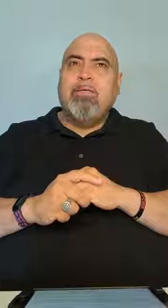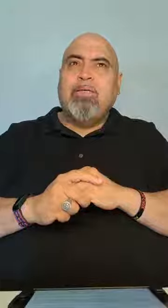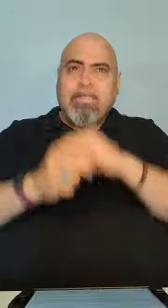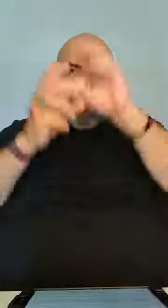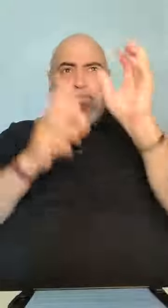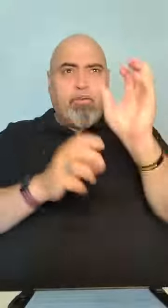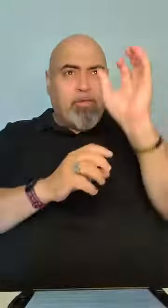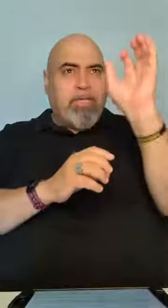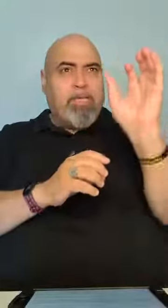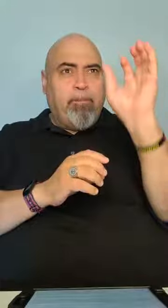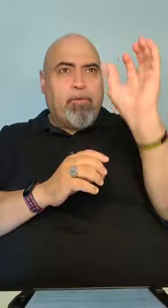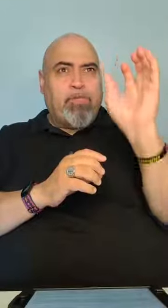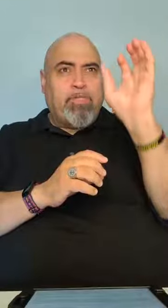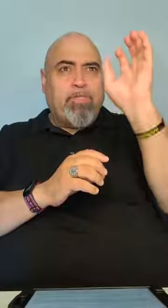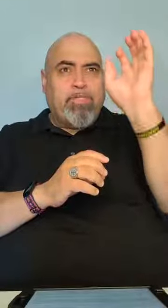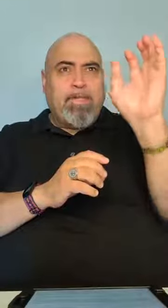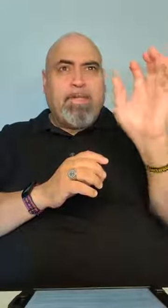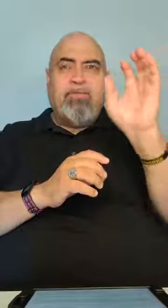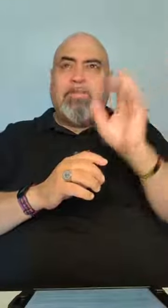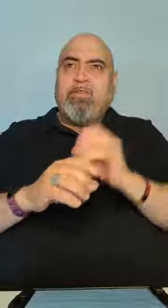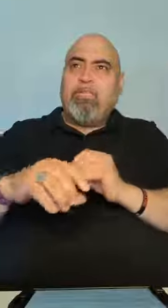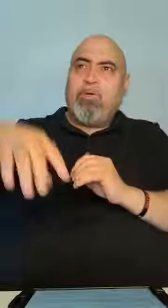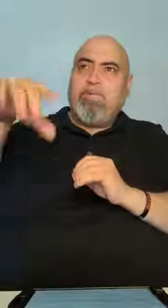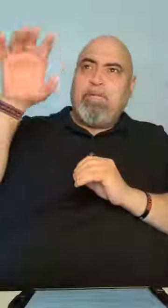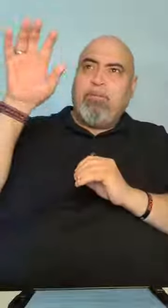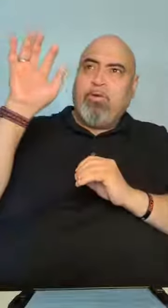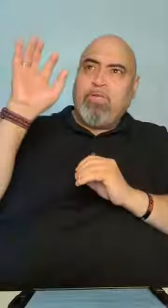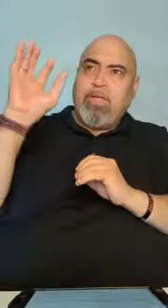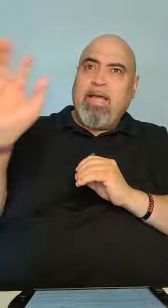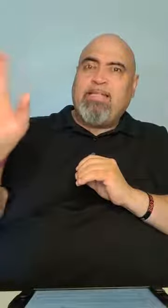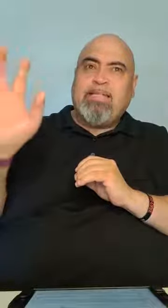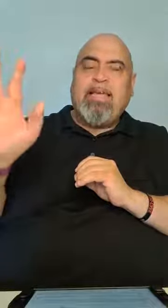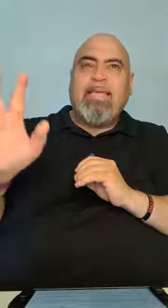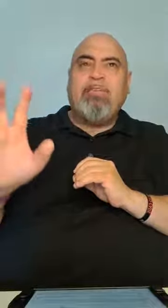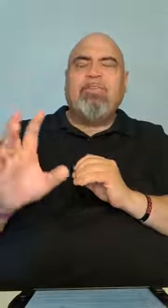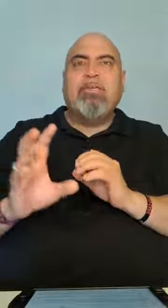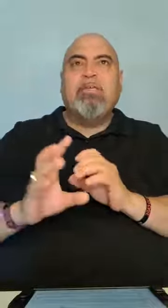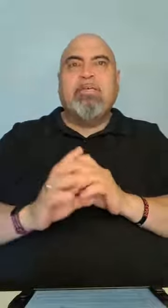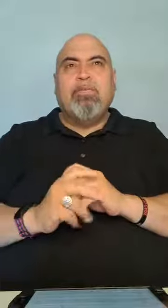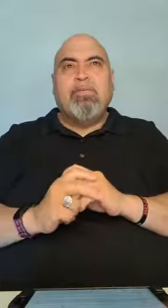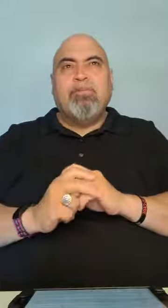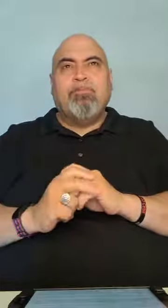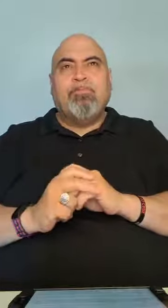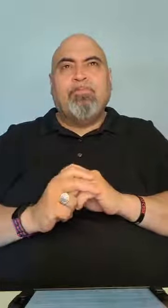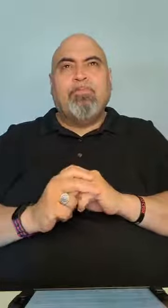is this particular person saved? Is this particular person not saved?